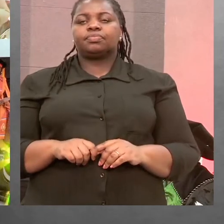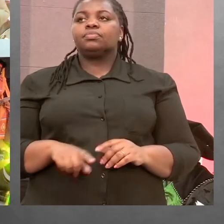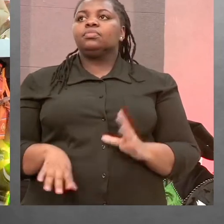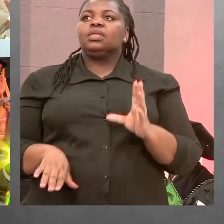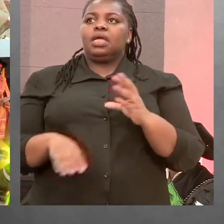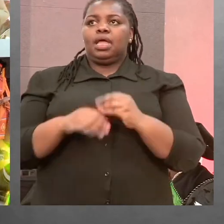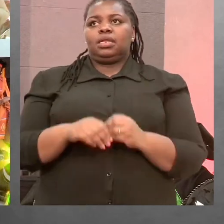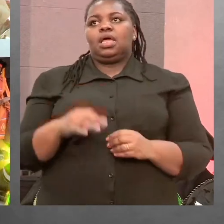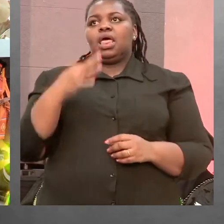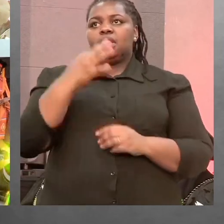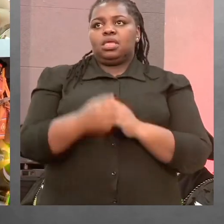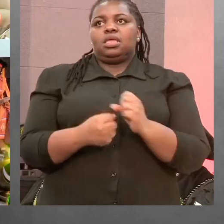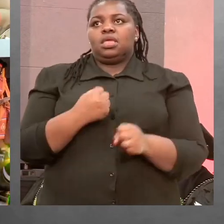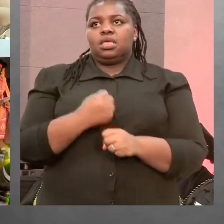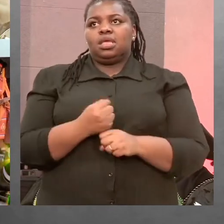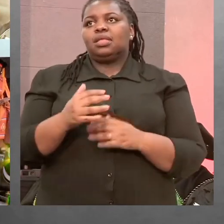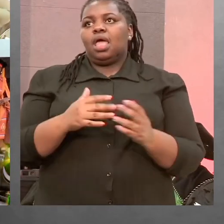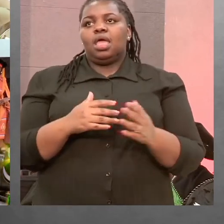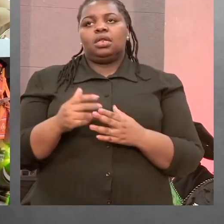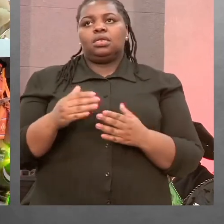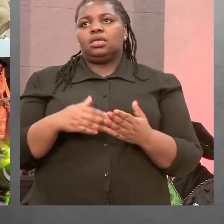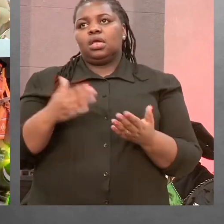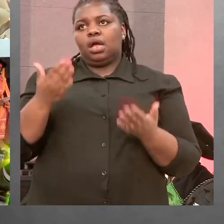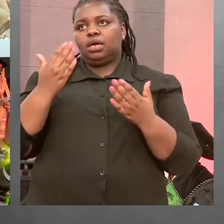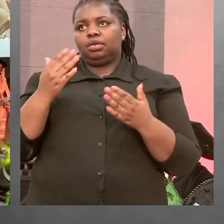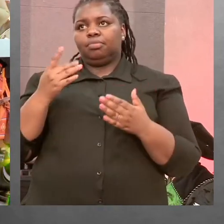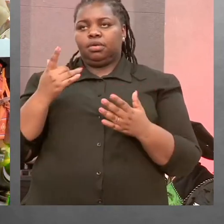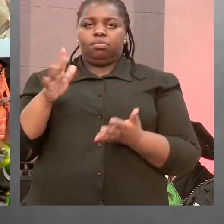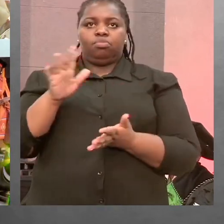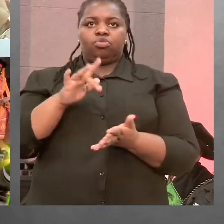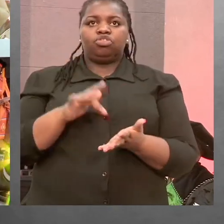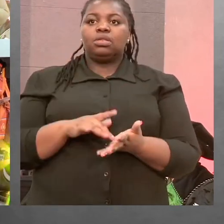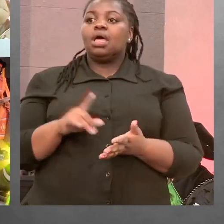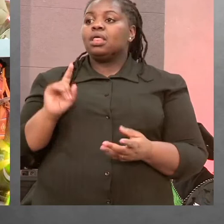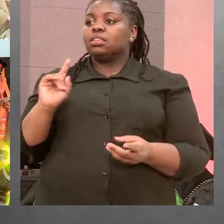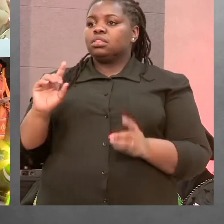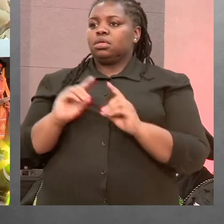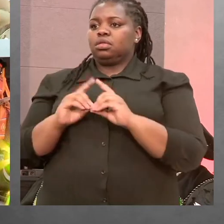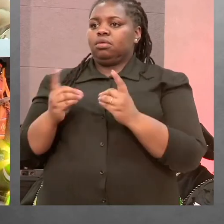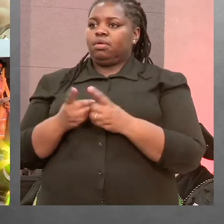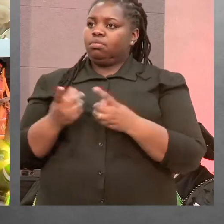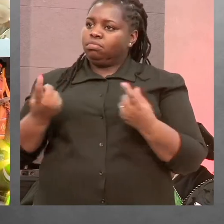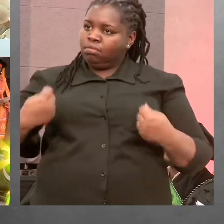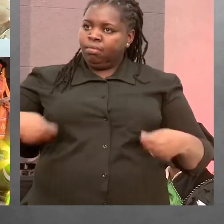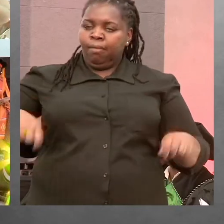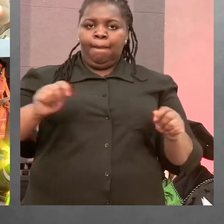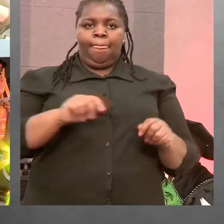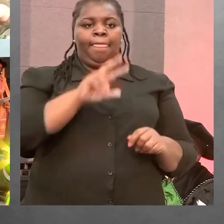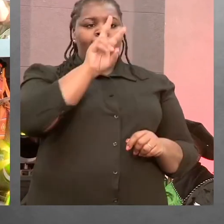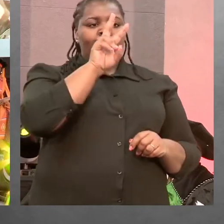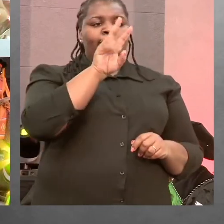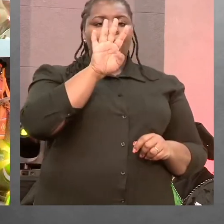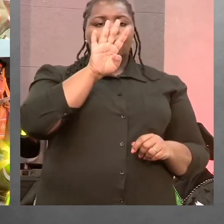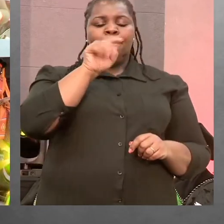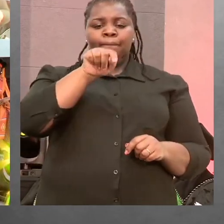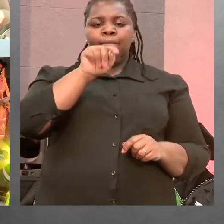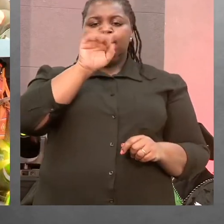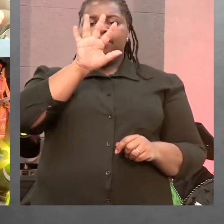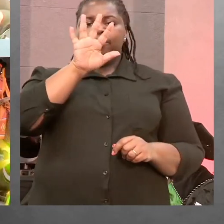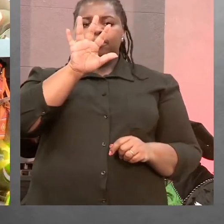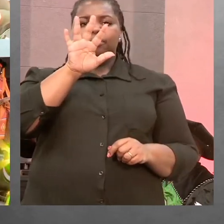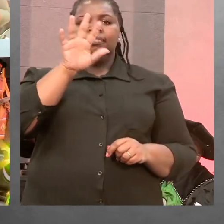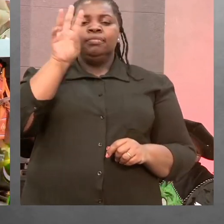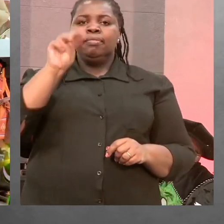additional 3 years in any academic position. The department spends $2.5 million